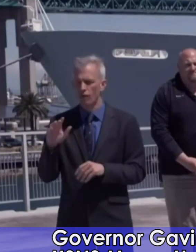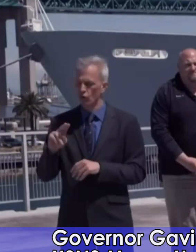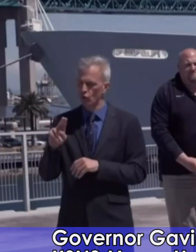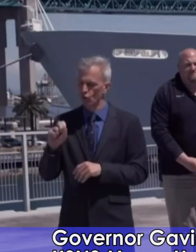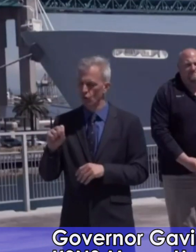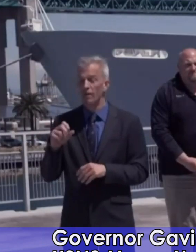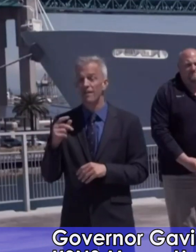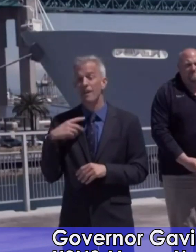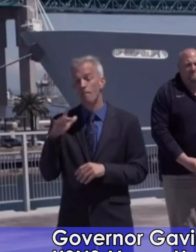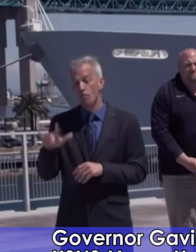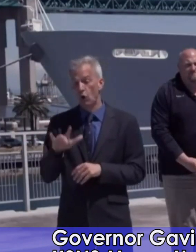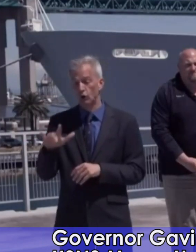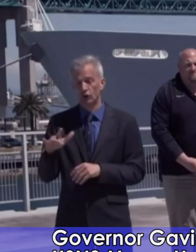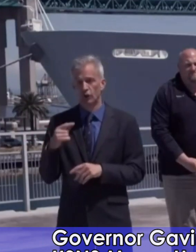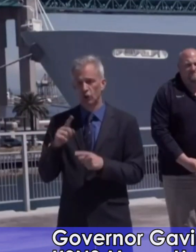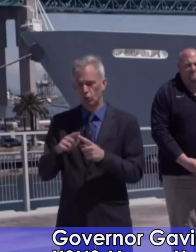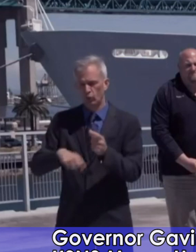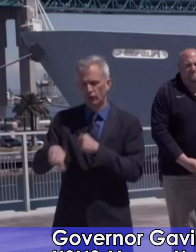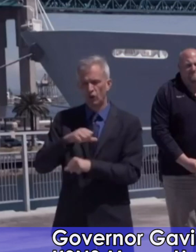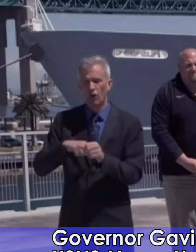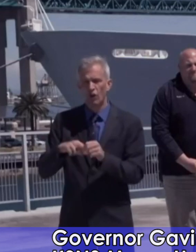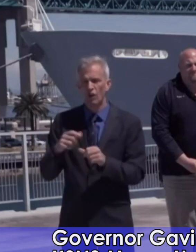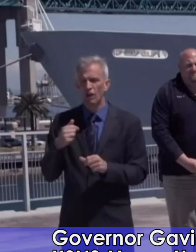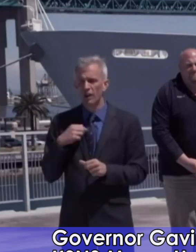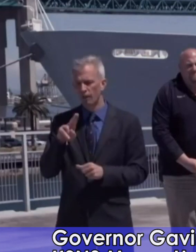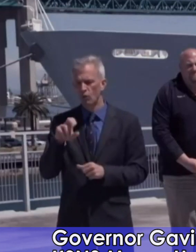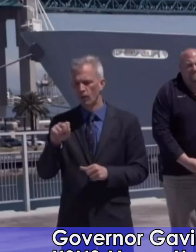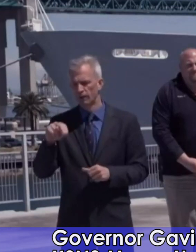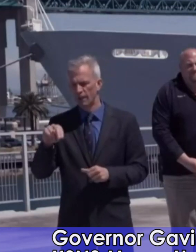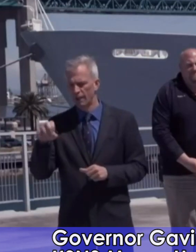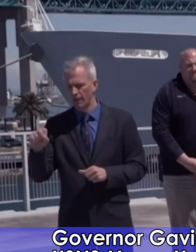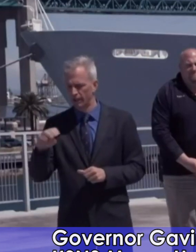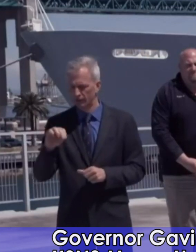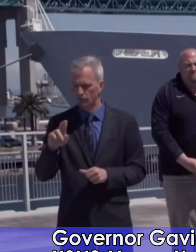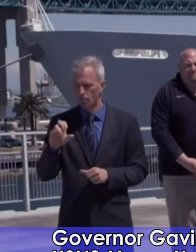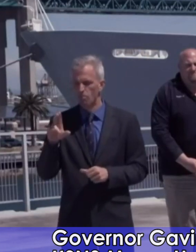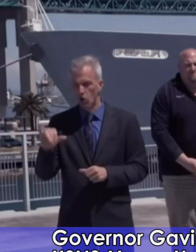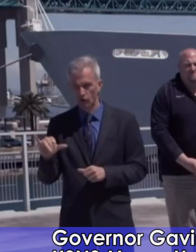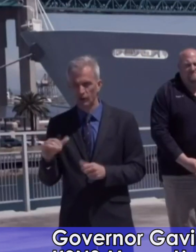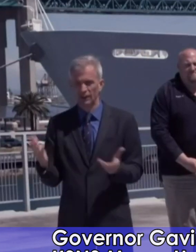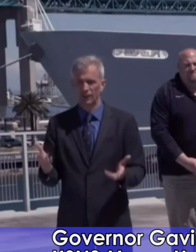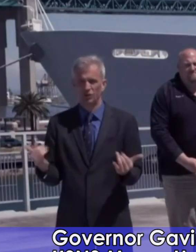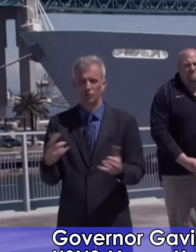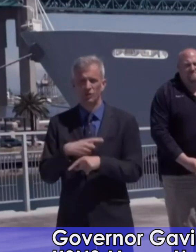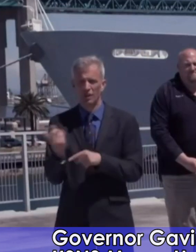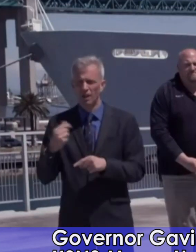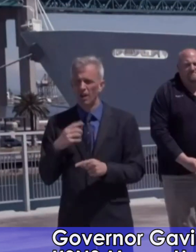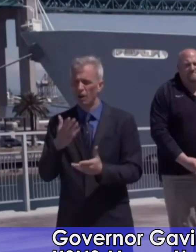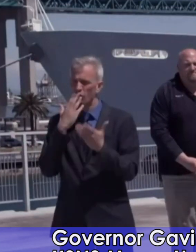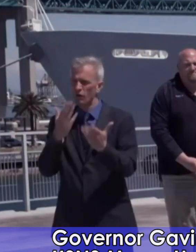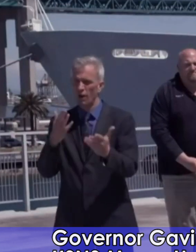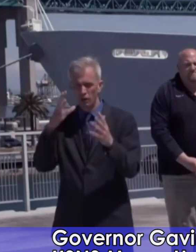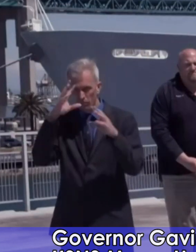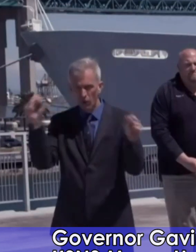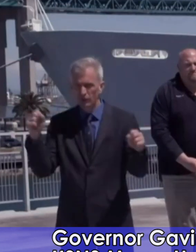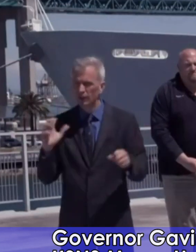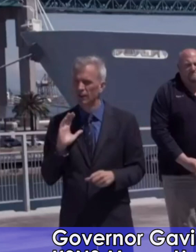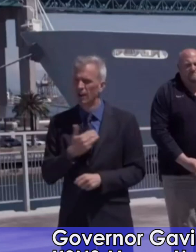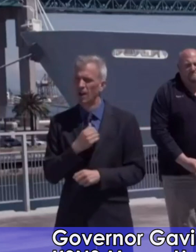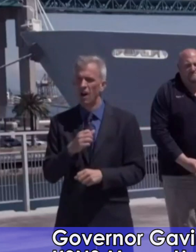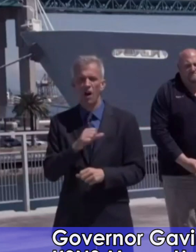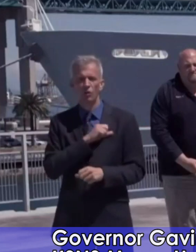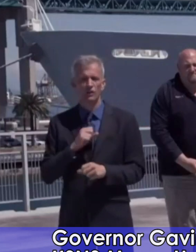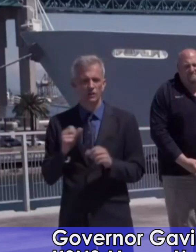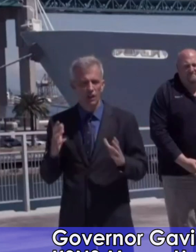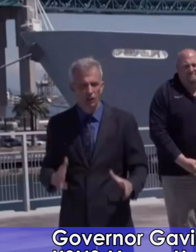give one another. And to have the United States naval ship Mercy here today, I want to thank the President, I want to thank our senators, I